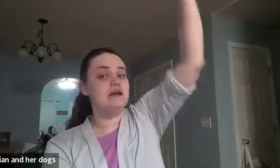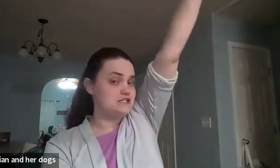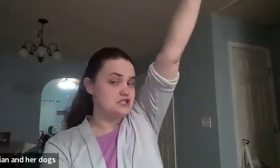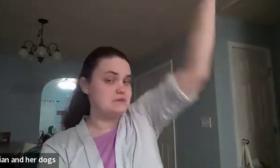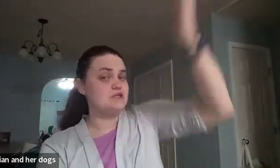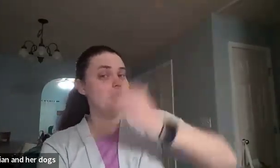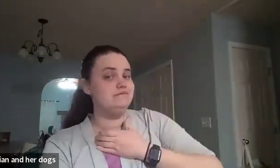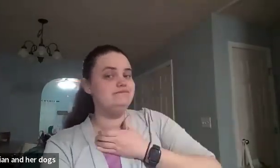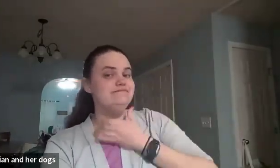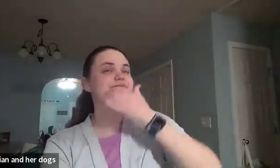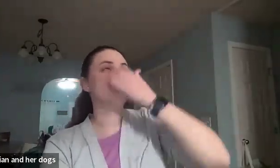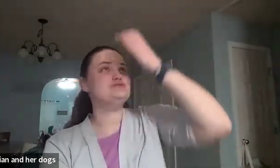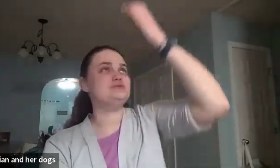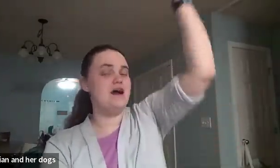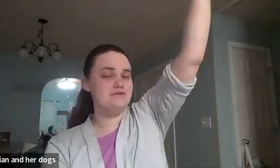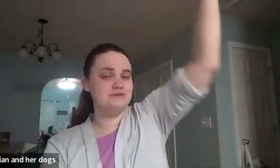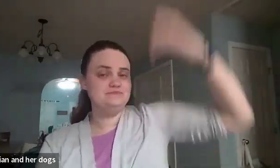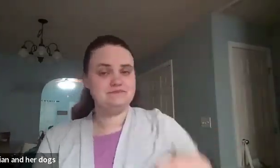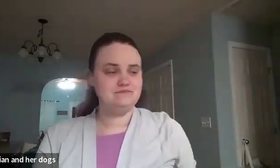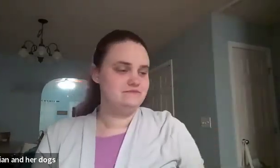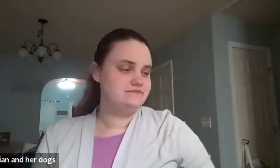neck. It just keeps going. Giraffe.